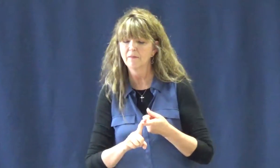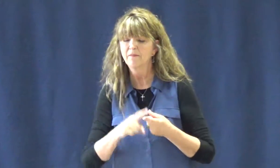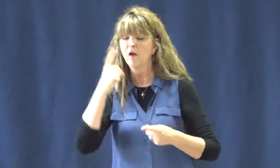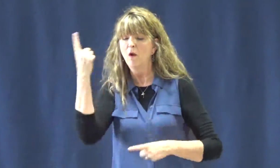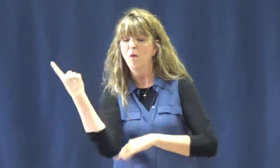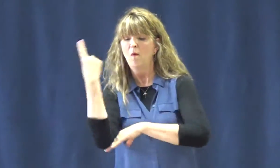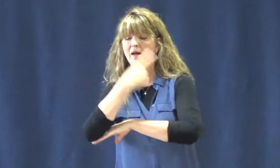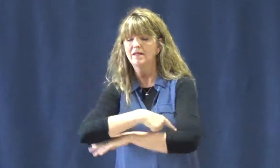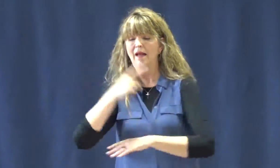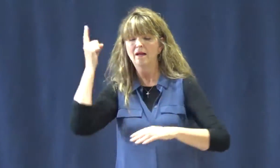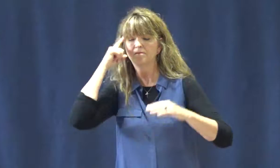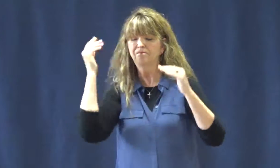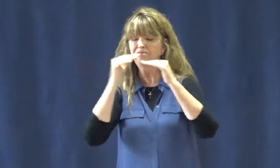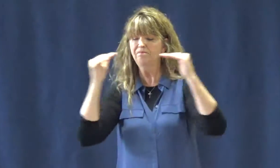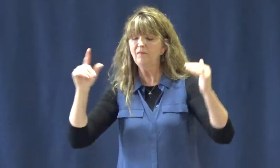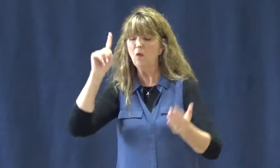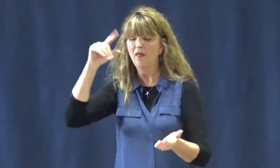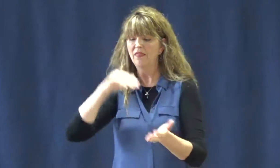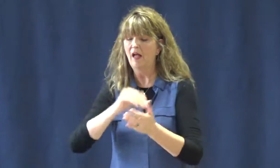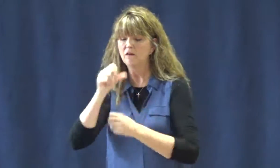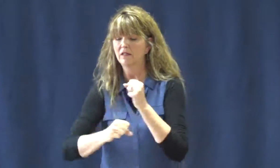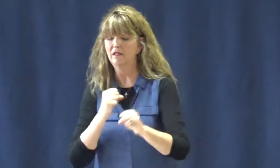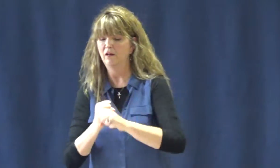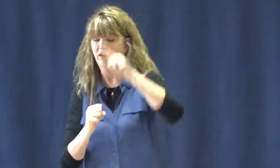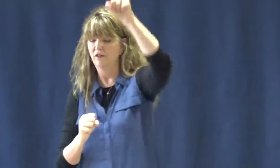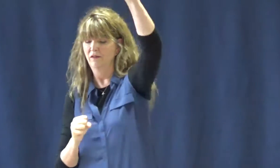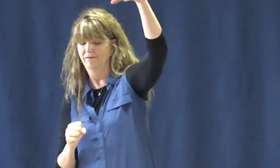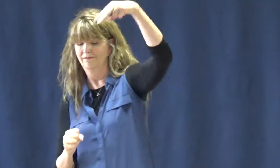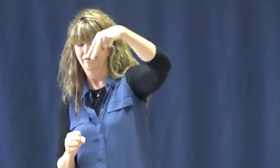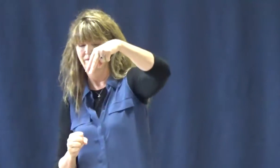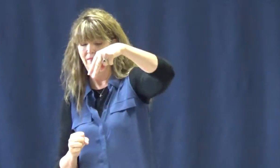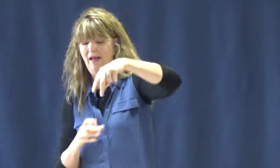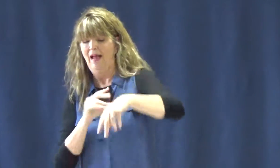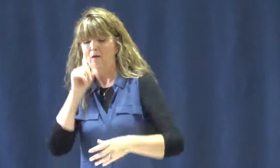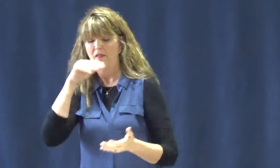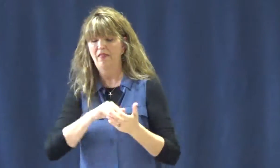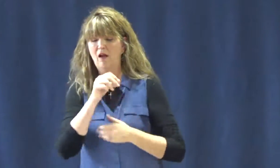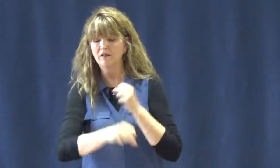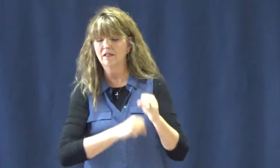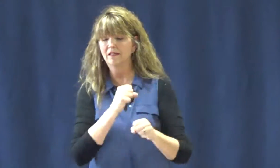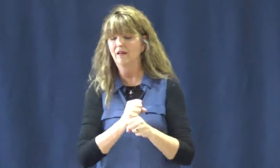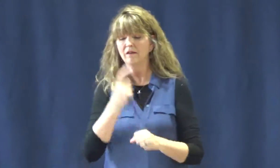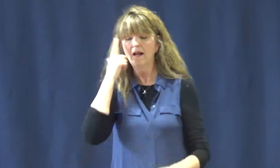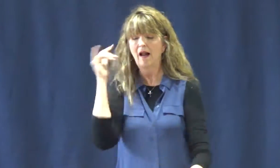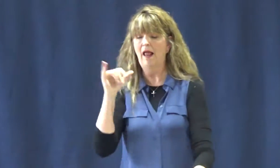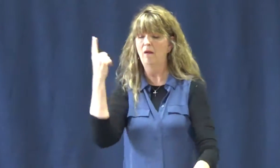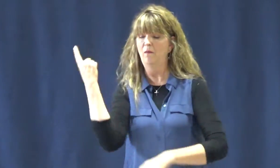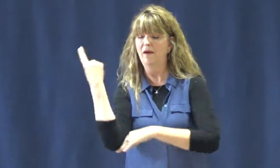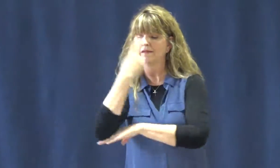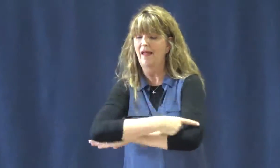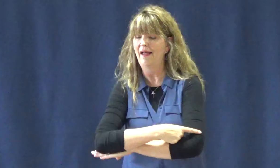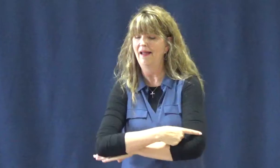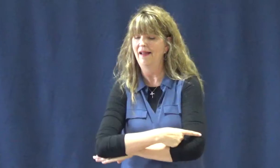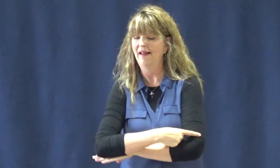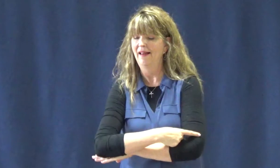But you must not forget this one thing, dear friends. A day is like 1,000 years to the